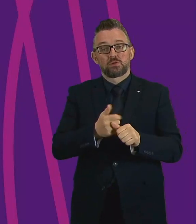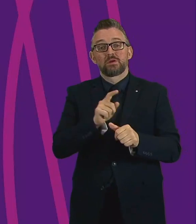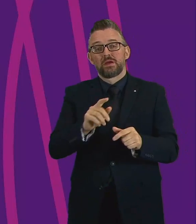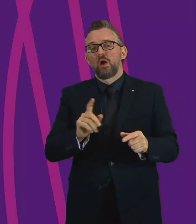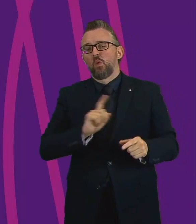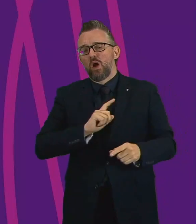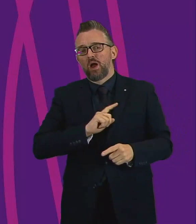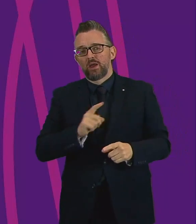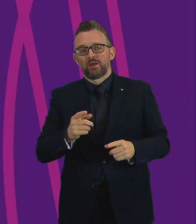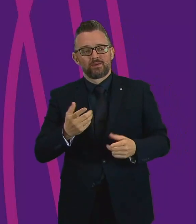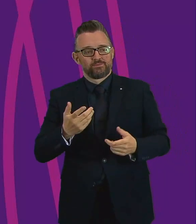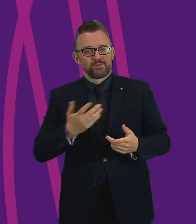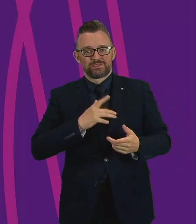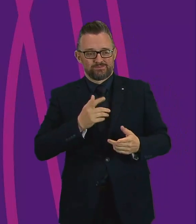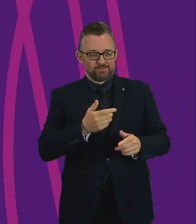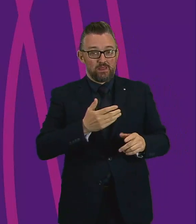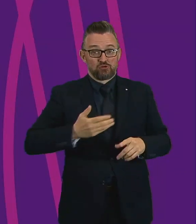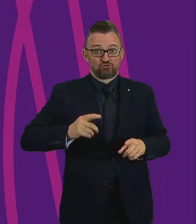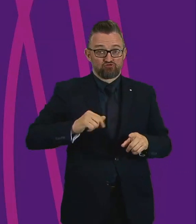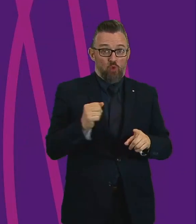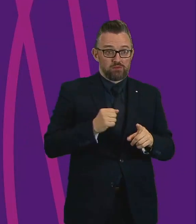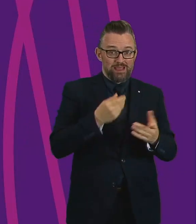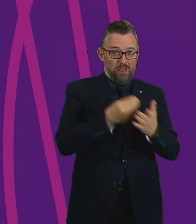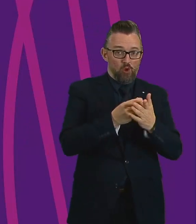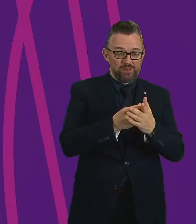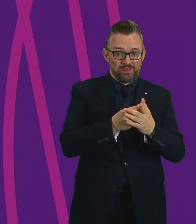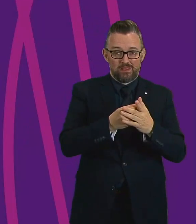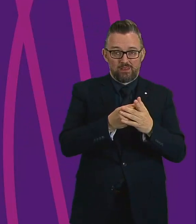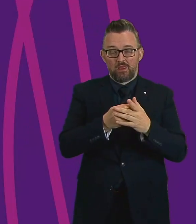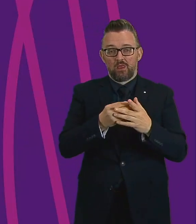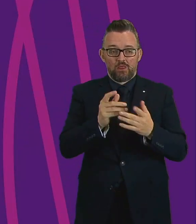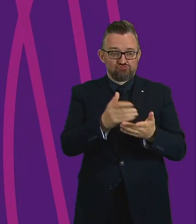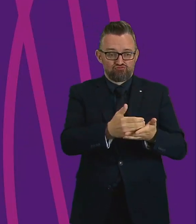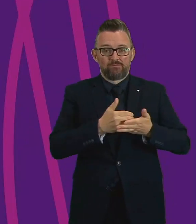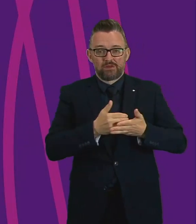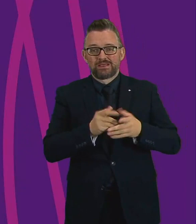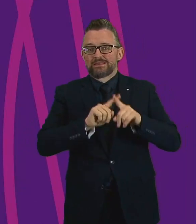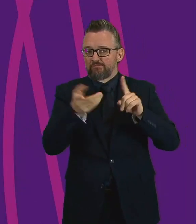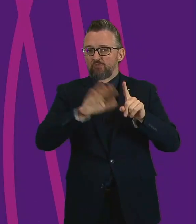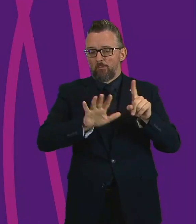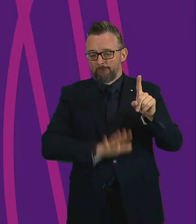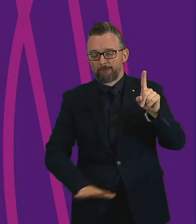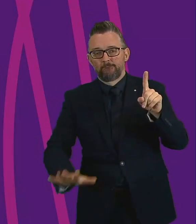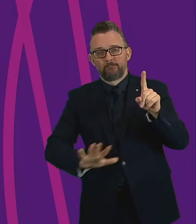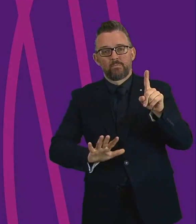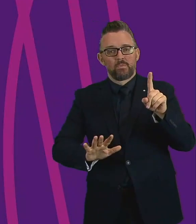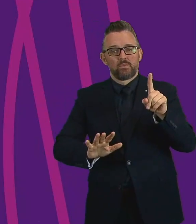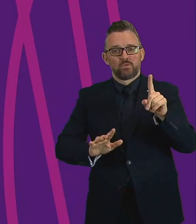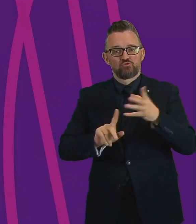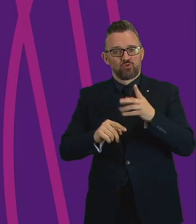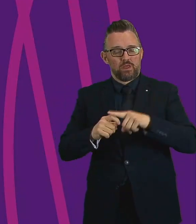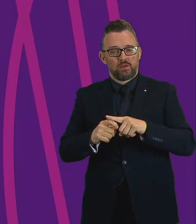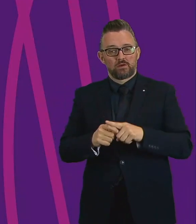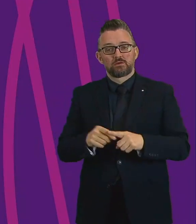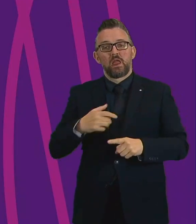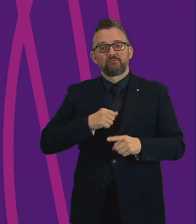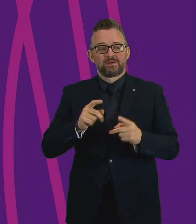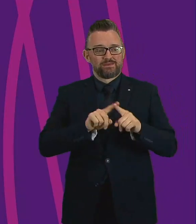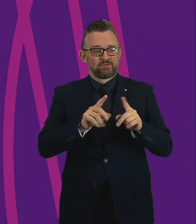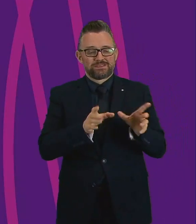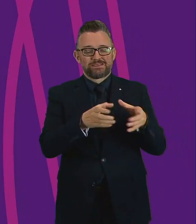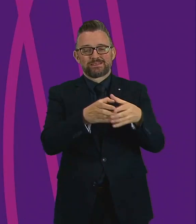to reflect the differences between Scotland's economy and recovery and the rest of the UK. We've established sectoral schemes such